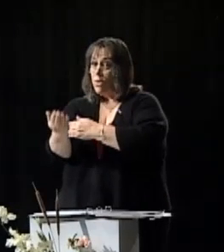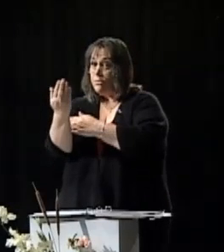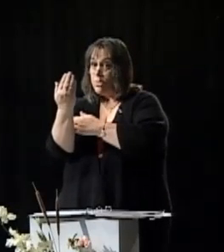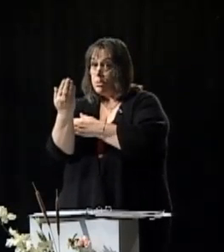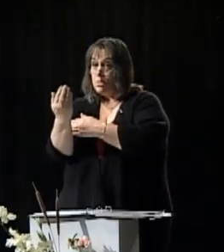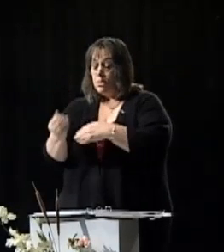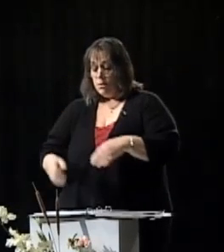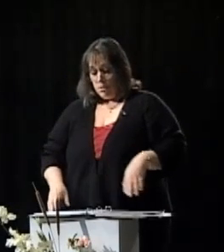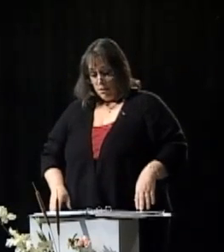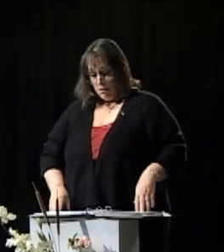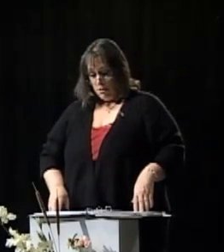breakfast?